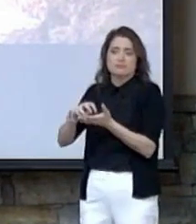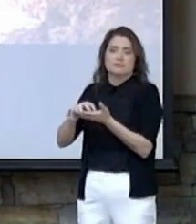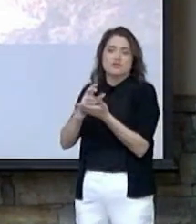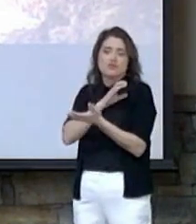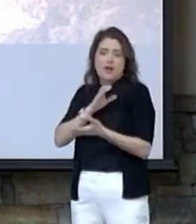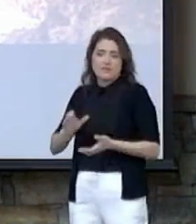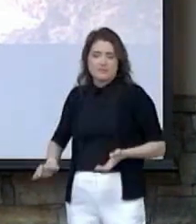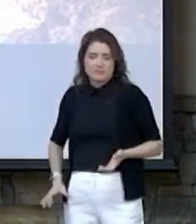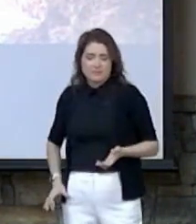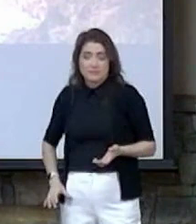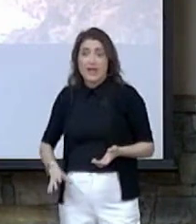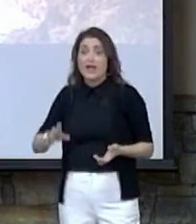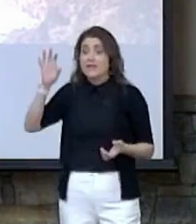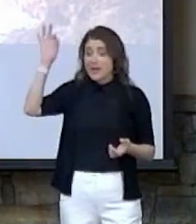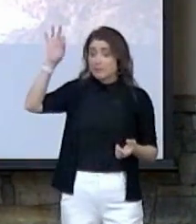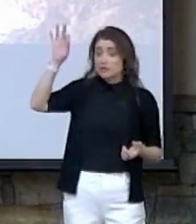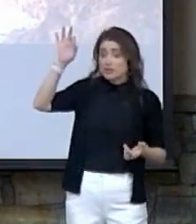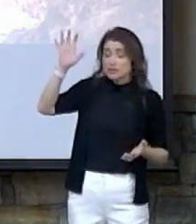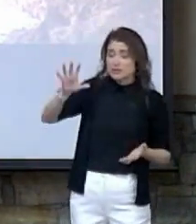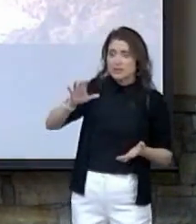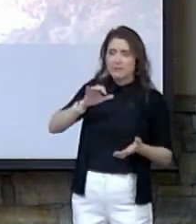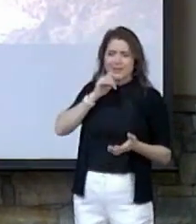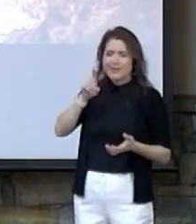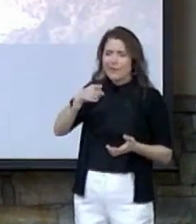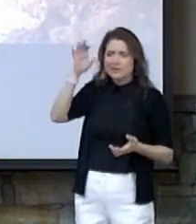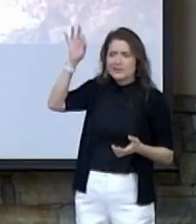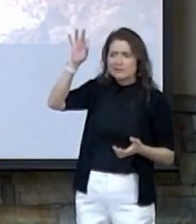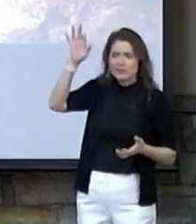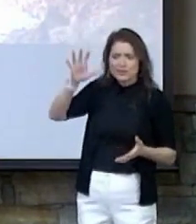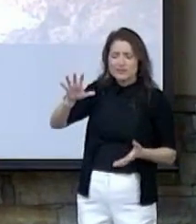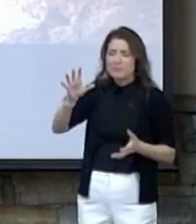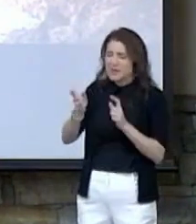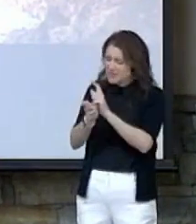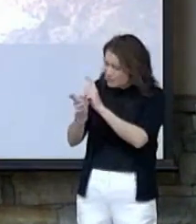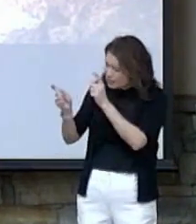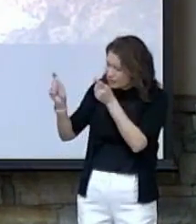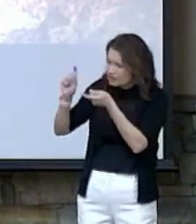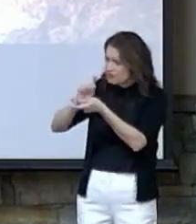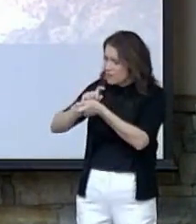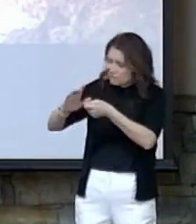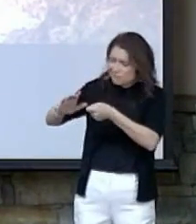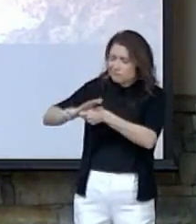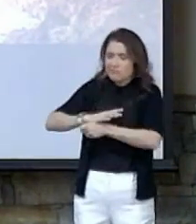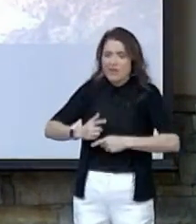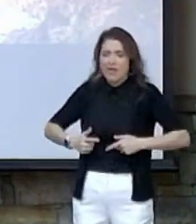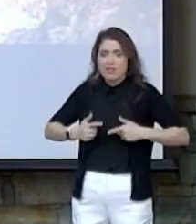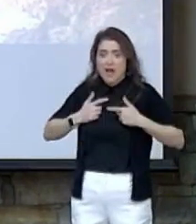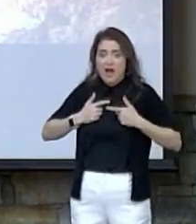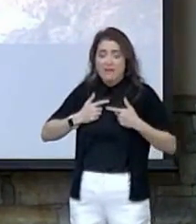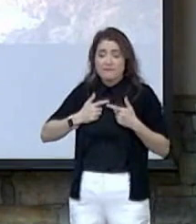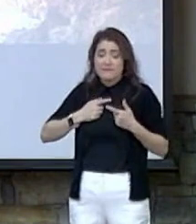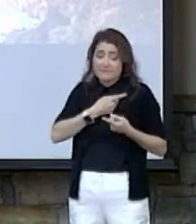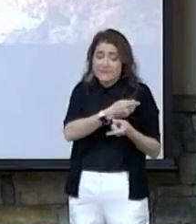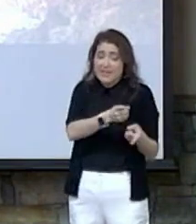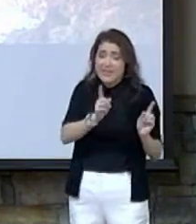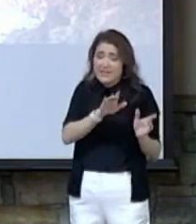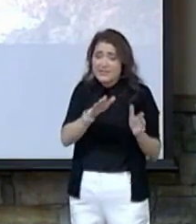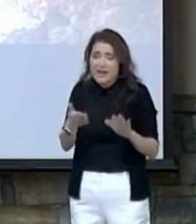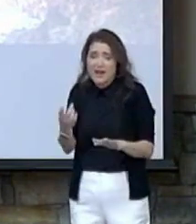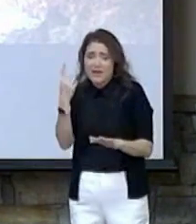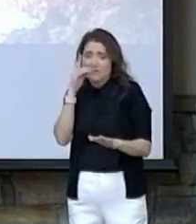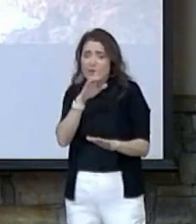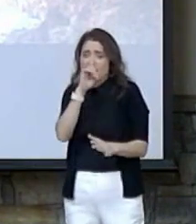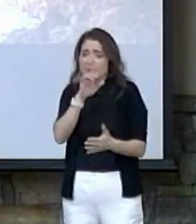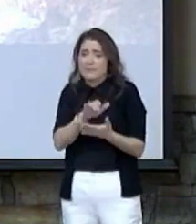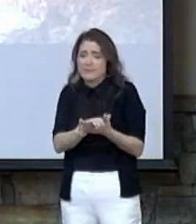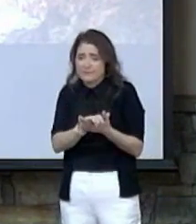They preached it, but they didn't just preach it. It changed everything about their lives. They died for it. We can say